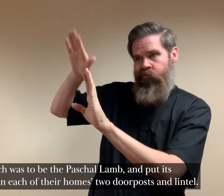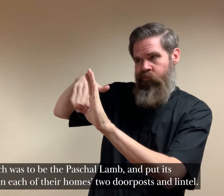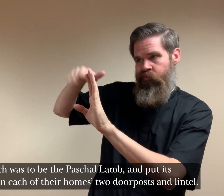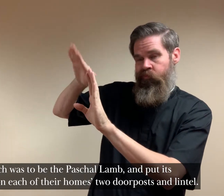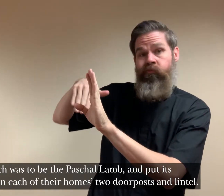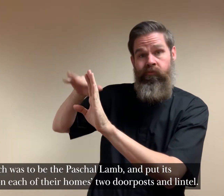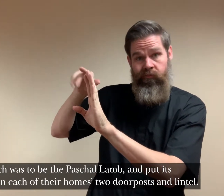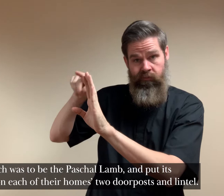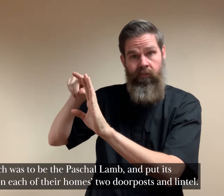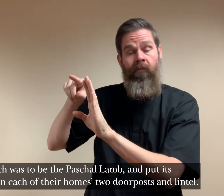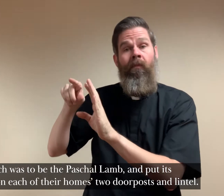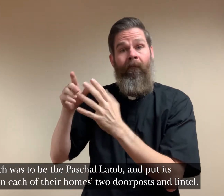lintel.